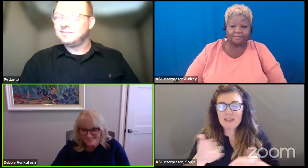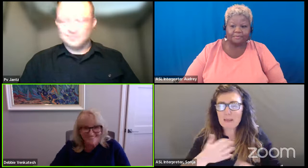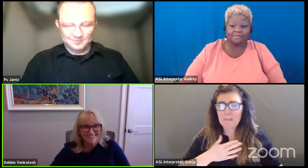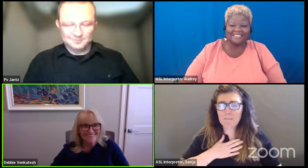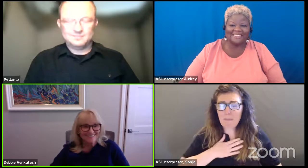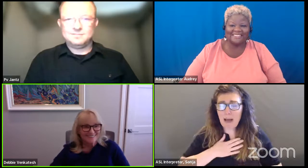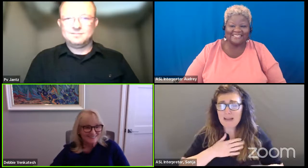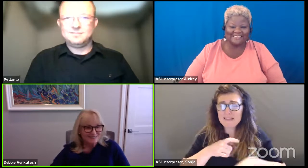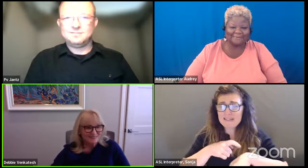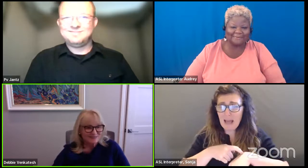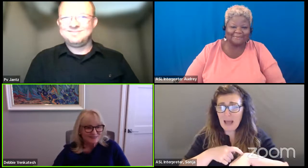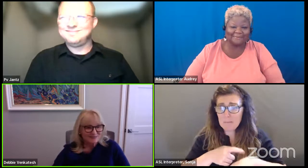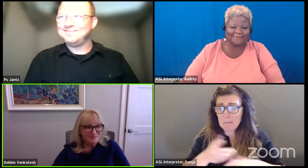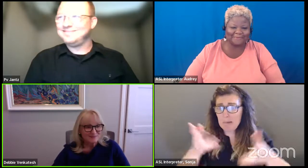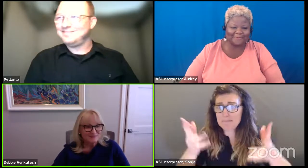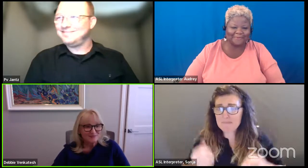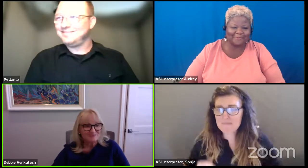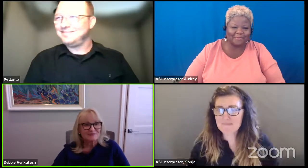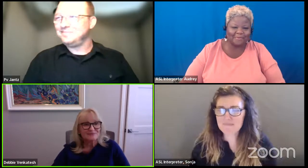time.